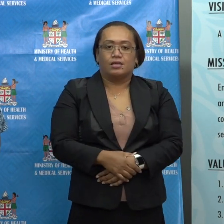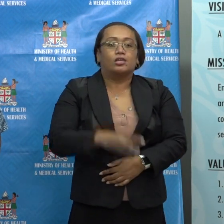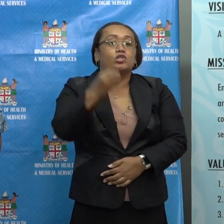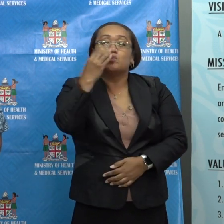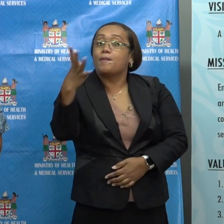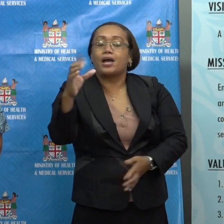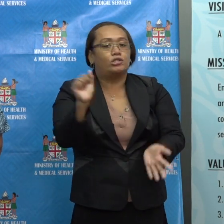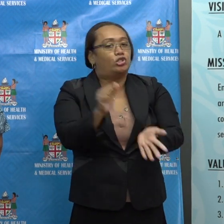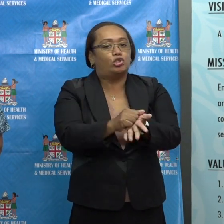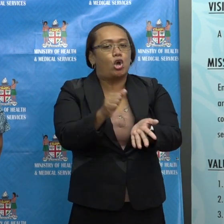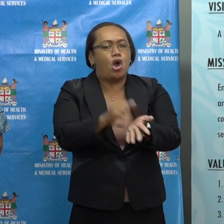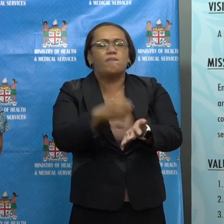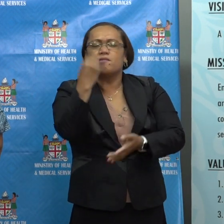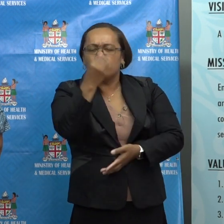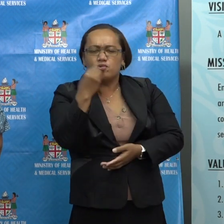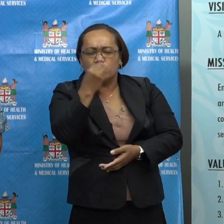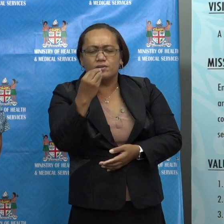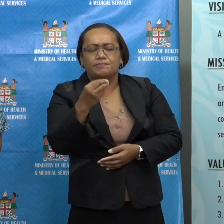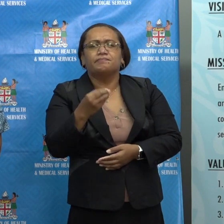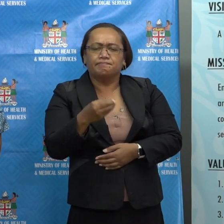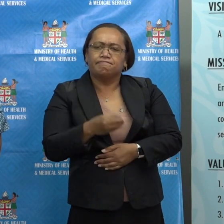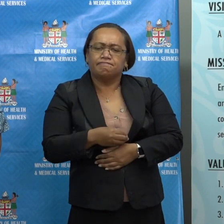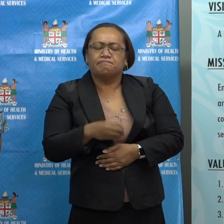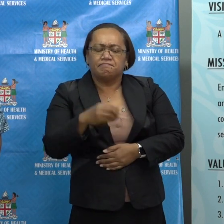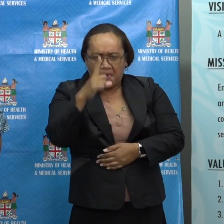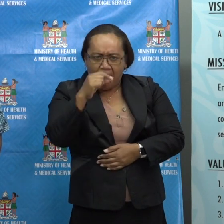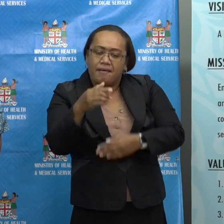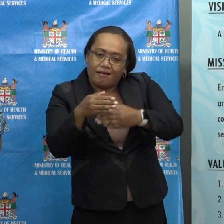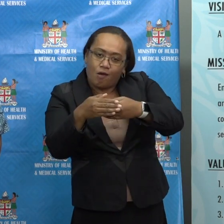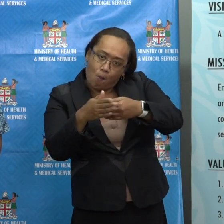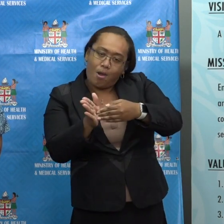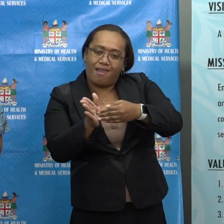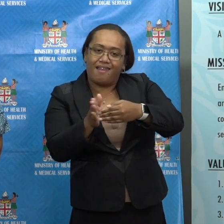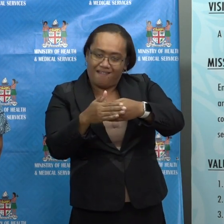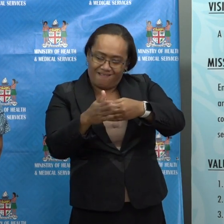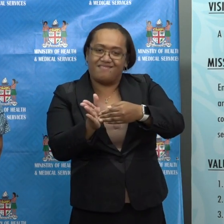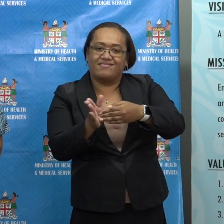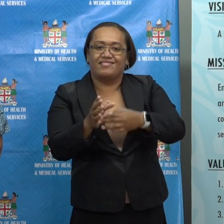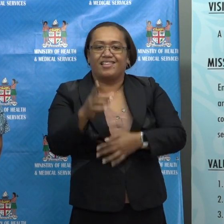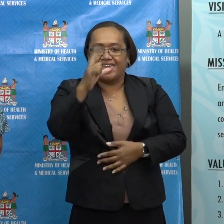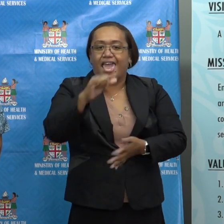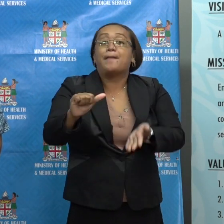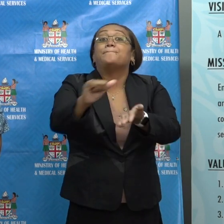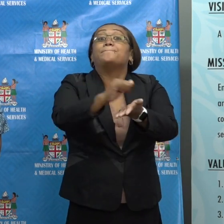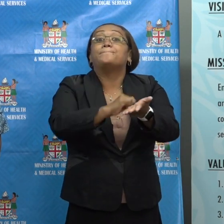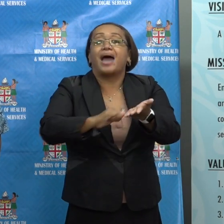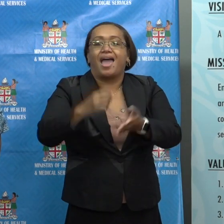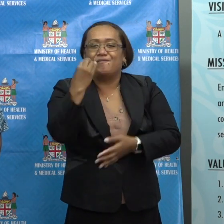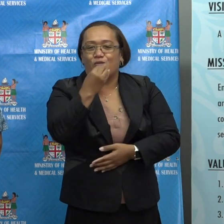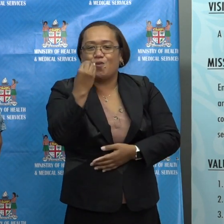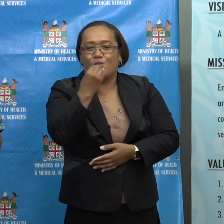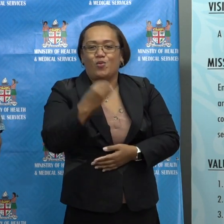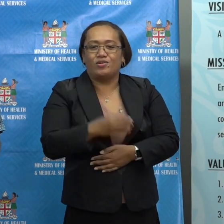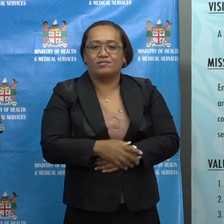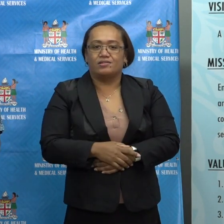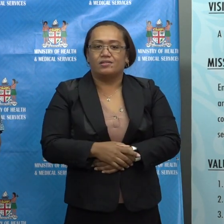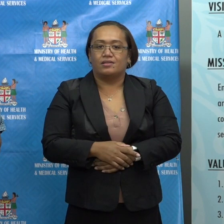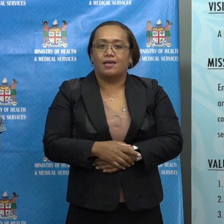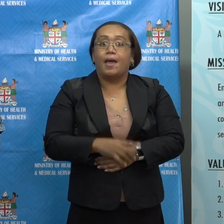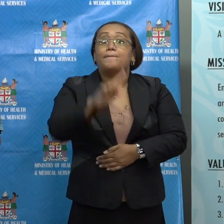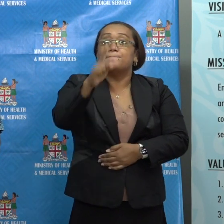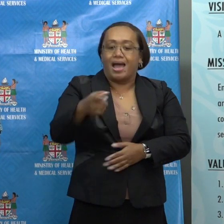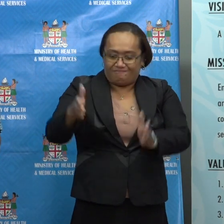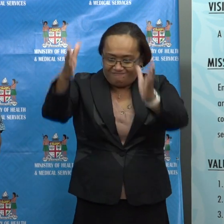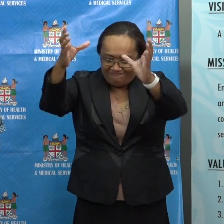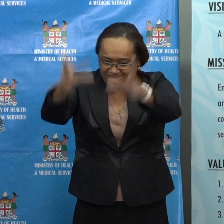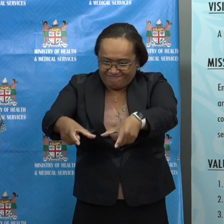Supermarket shops selling food and other items will remain open, so people can buy these essential items within their